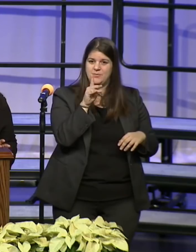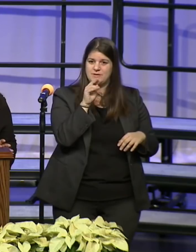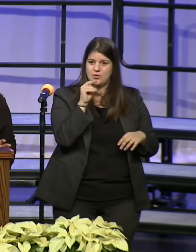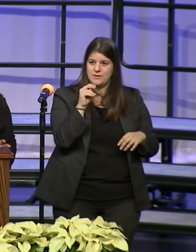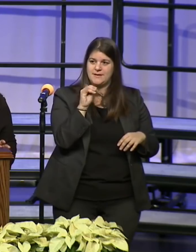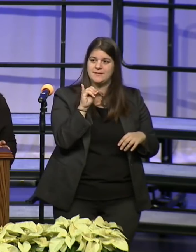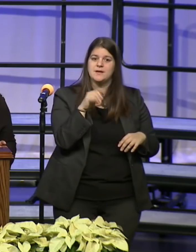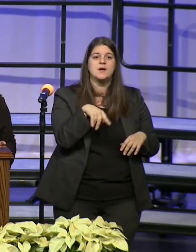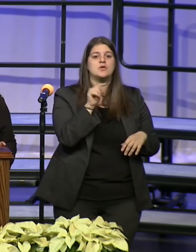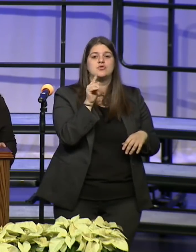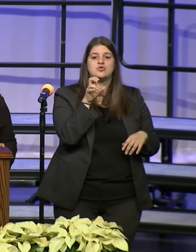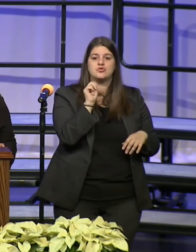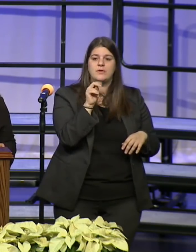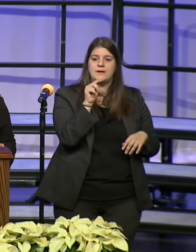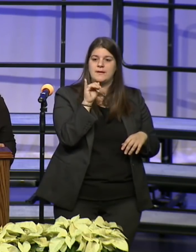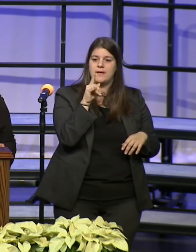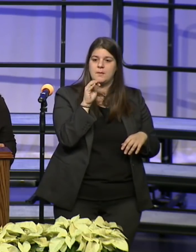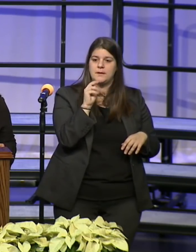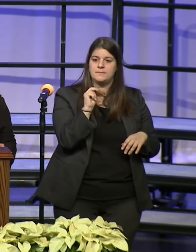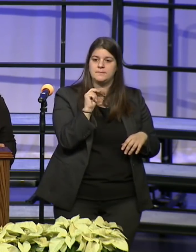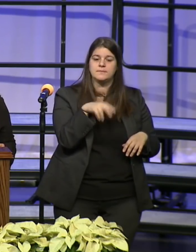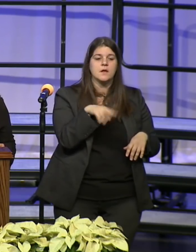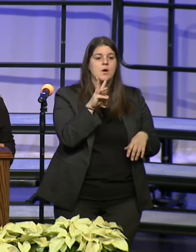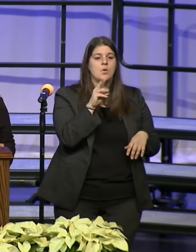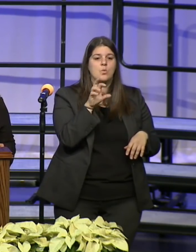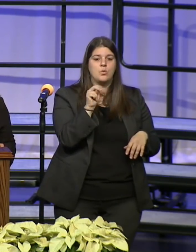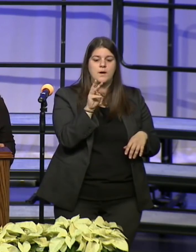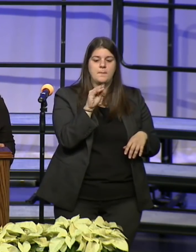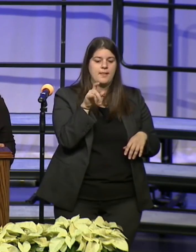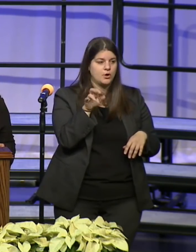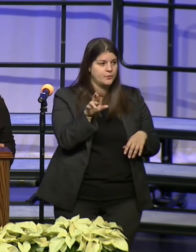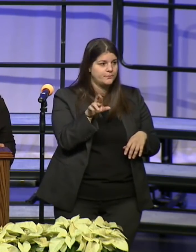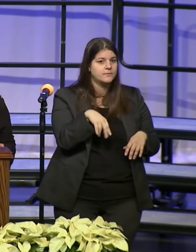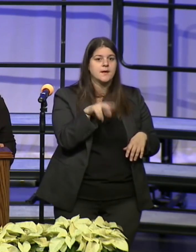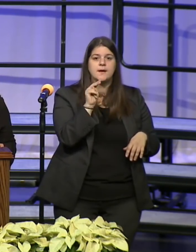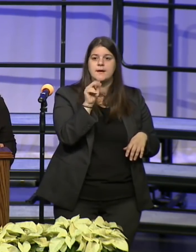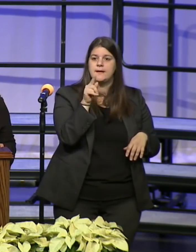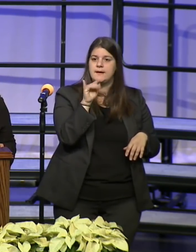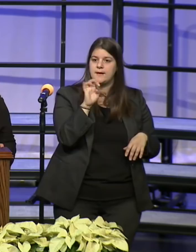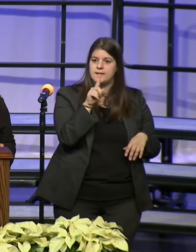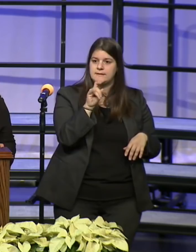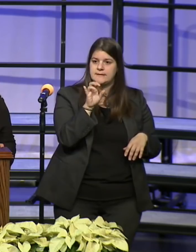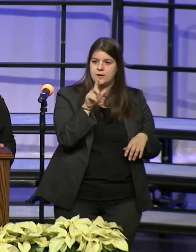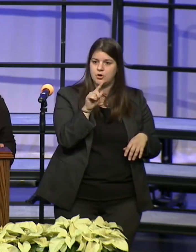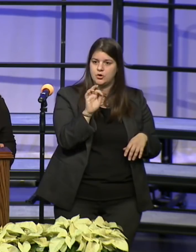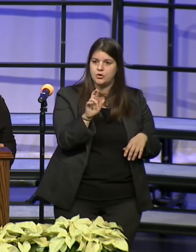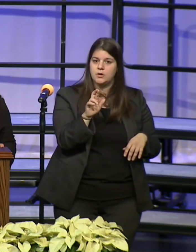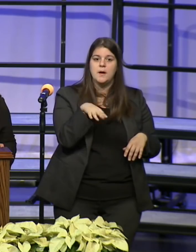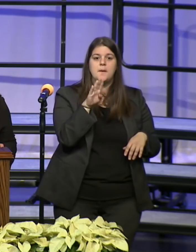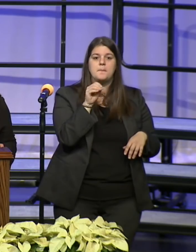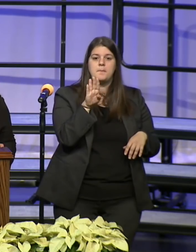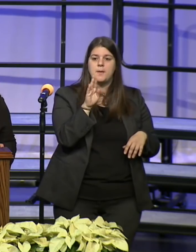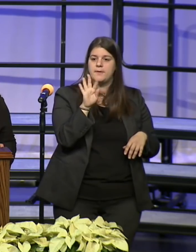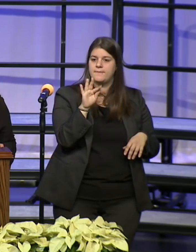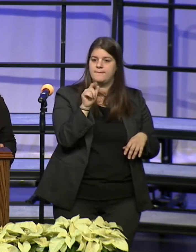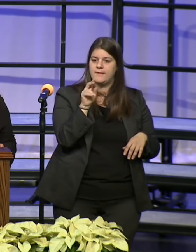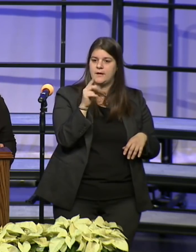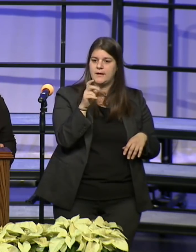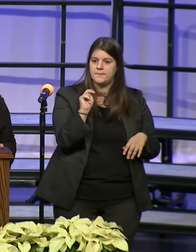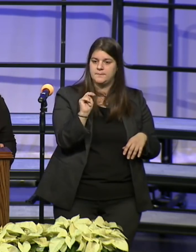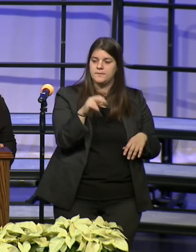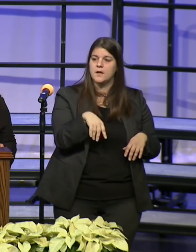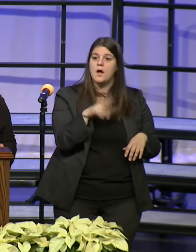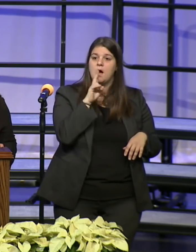Honorable Trent Kittleman, the Honorable Warren Miller, the Honorable Natalie Ziegler, the Honorable Bob Flanagan, the